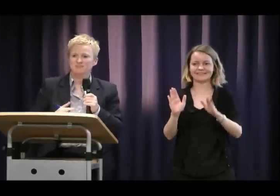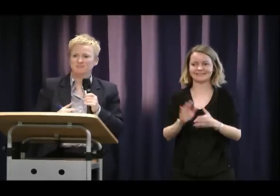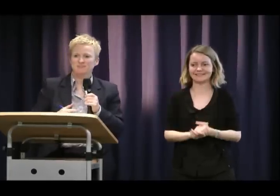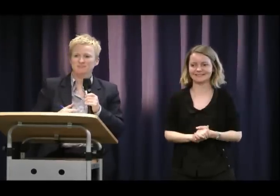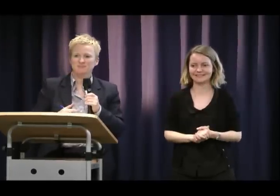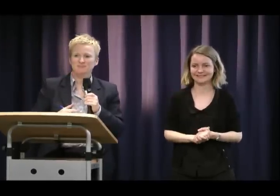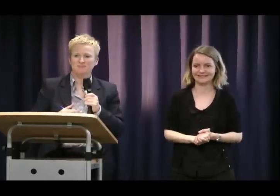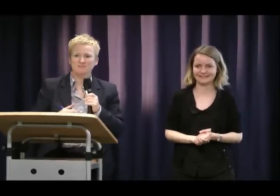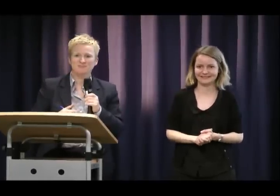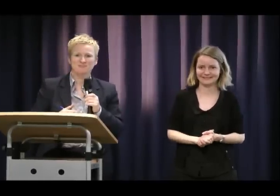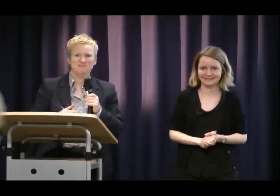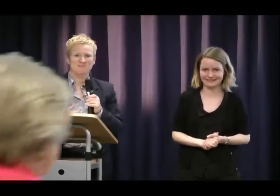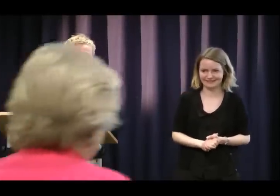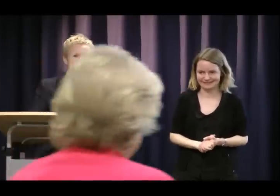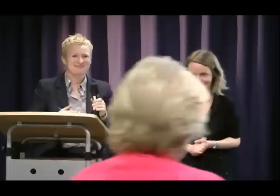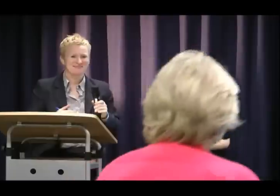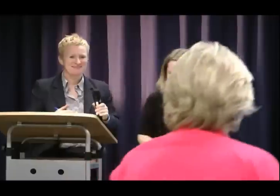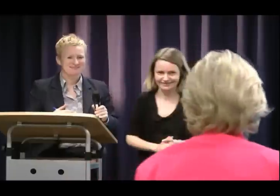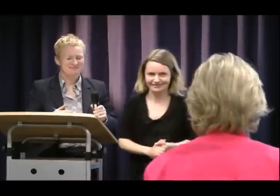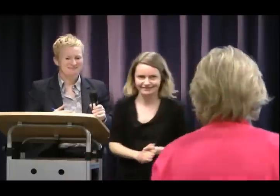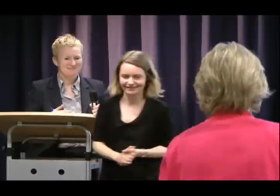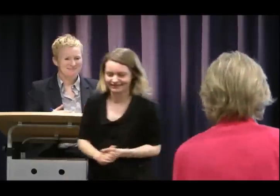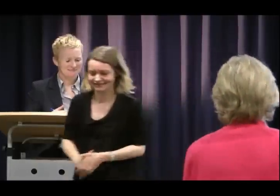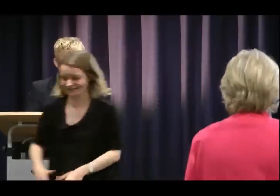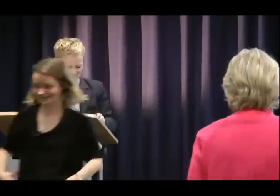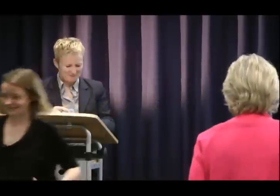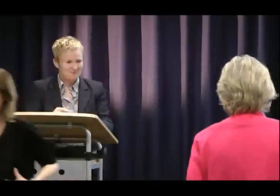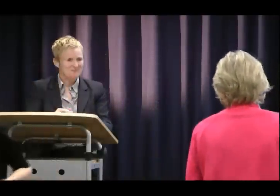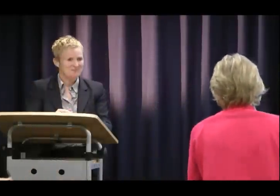Let's just say, don't be fearful, please come